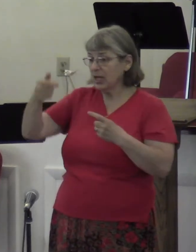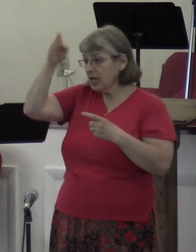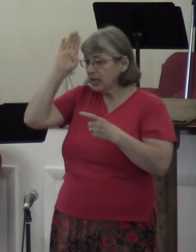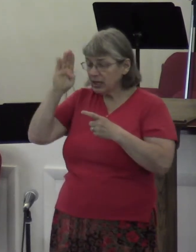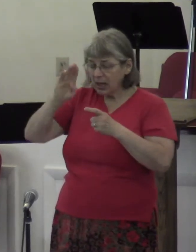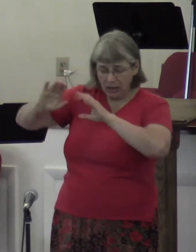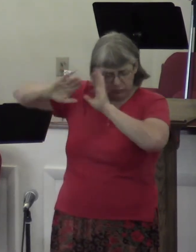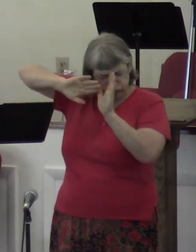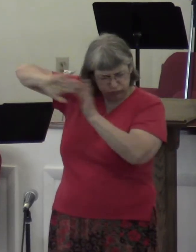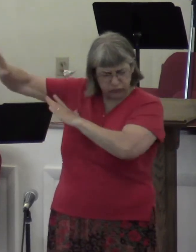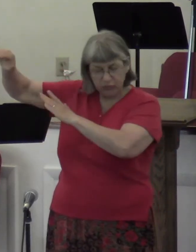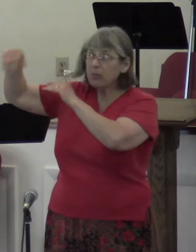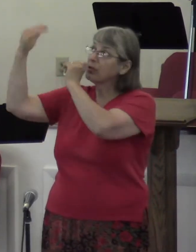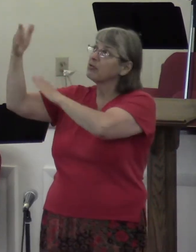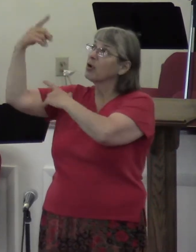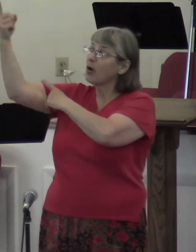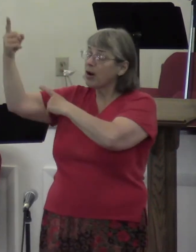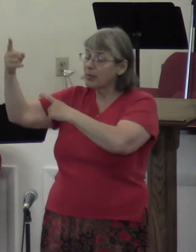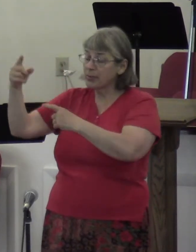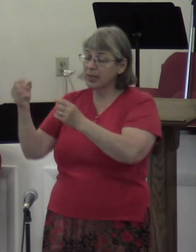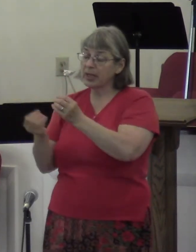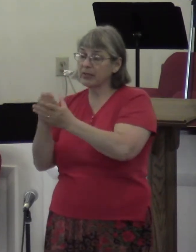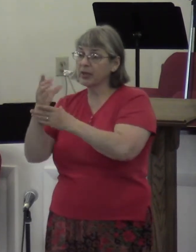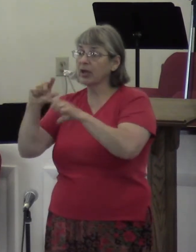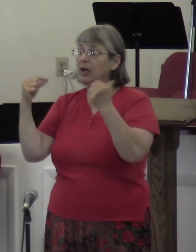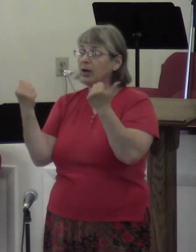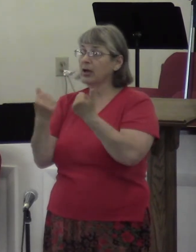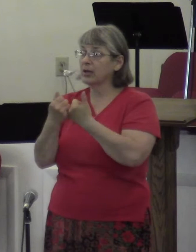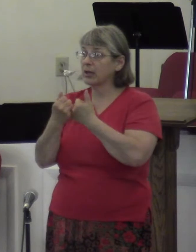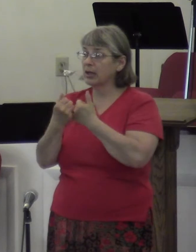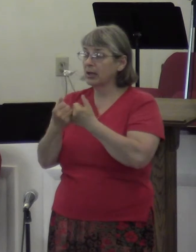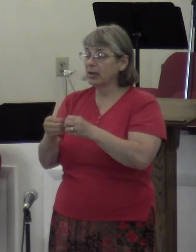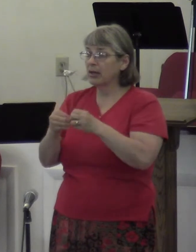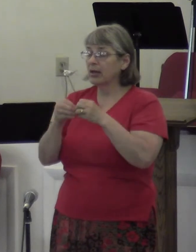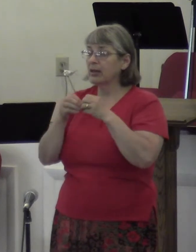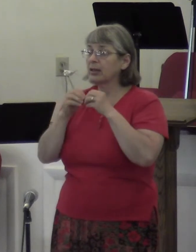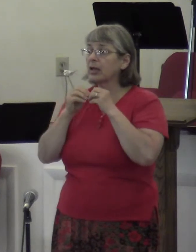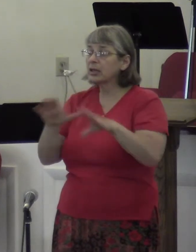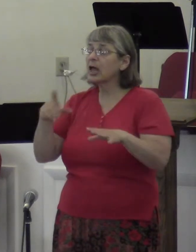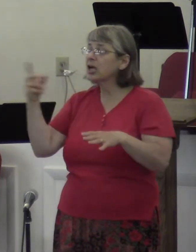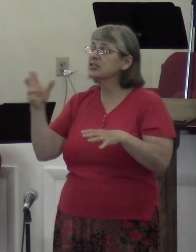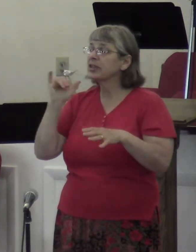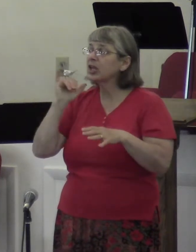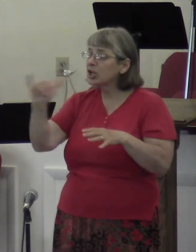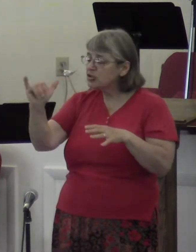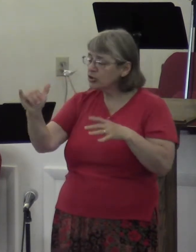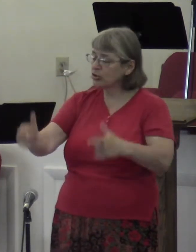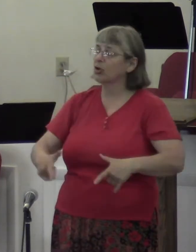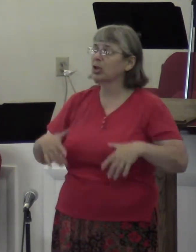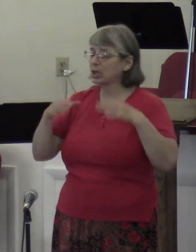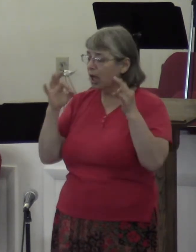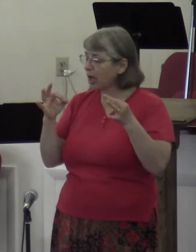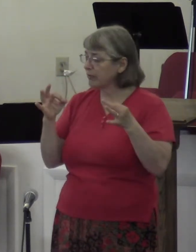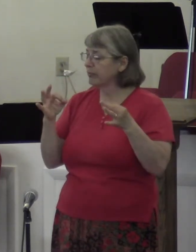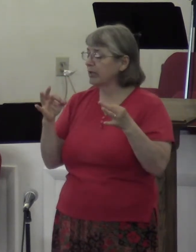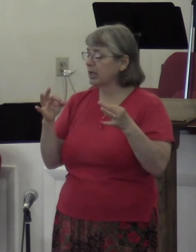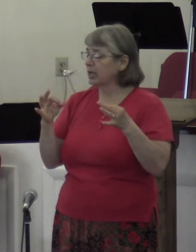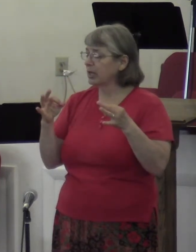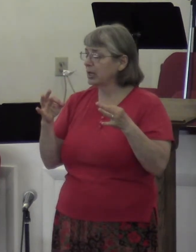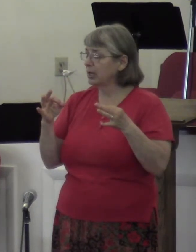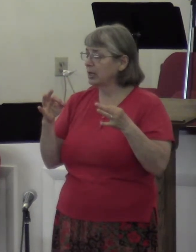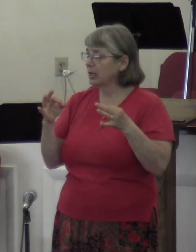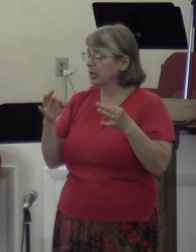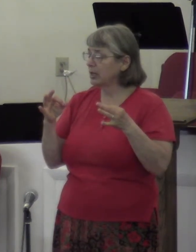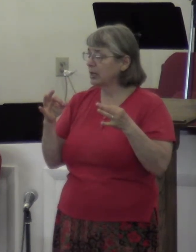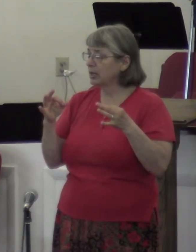His presence in the garden. And they lost their eternal life. They were, from as